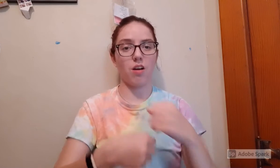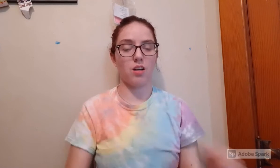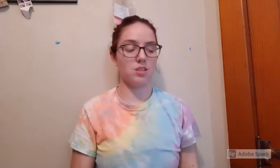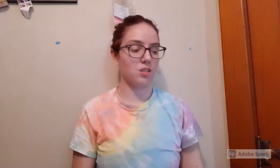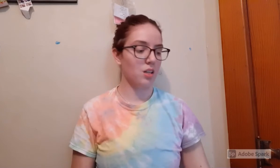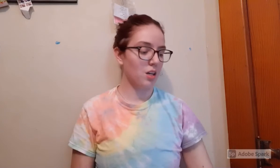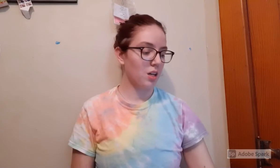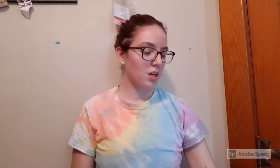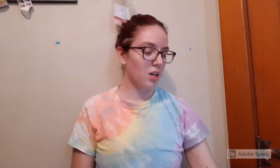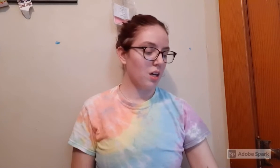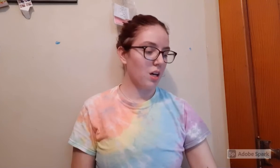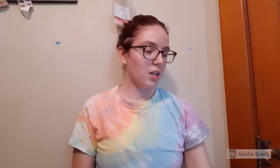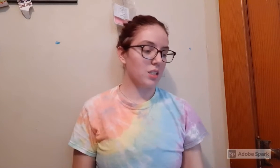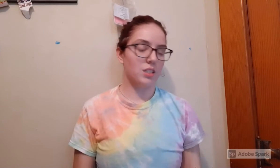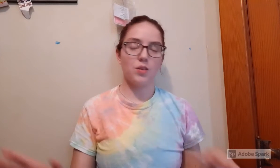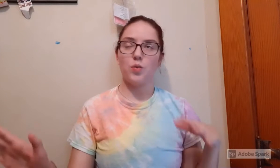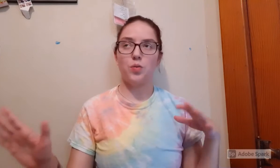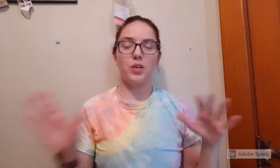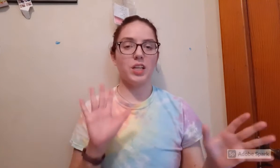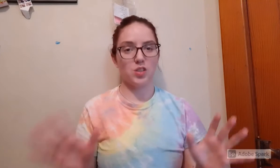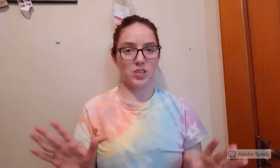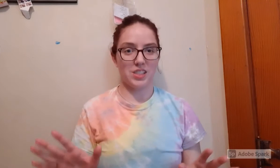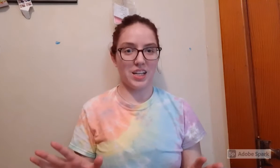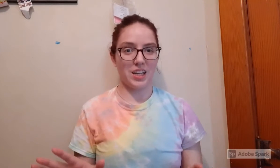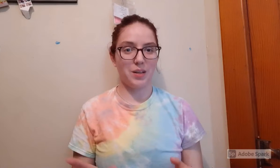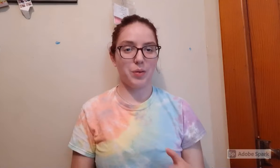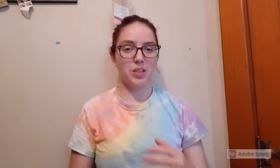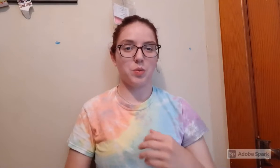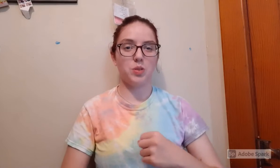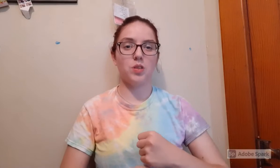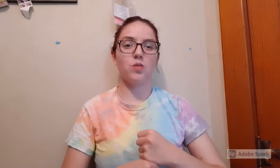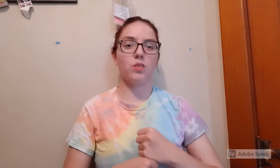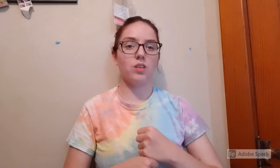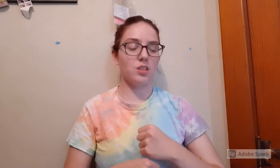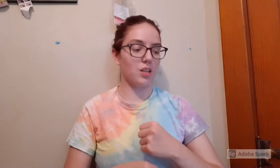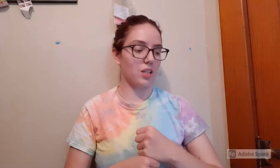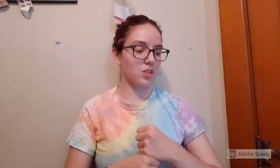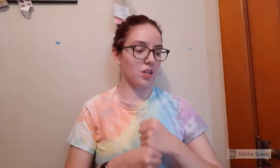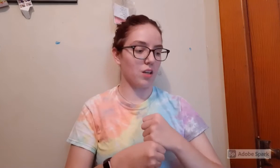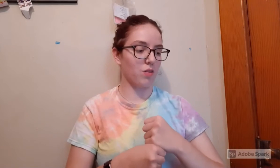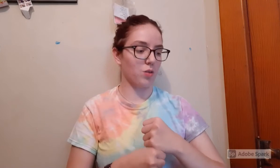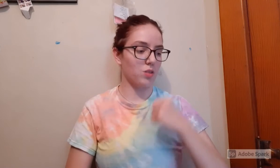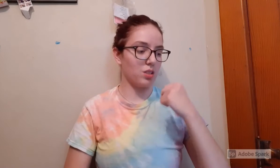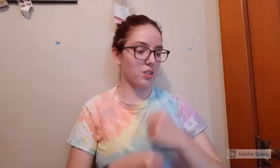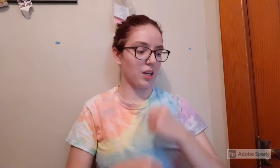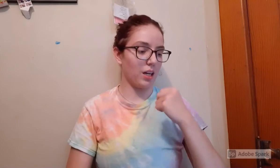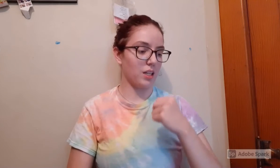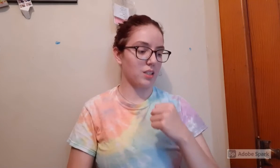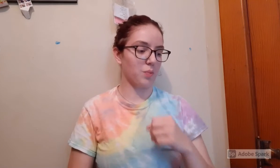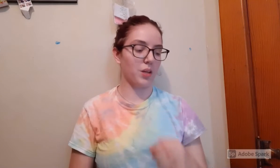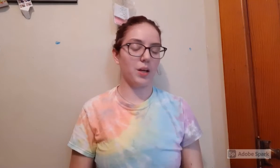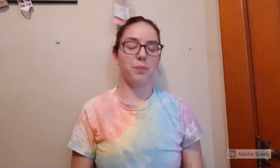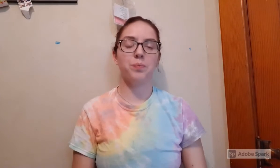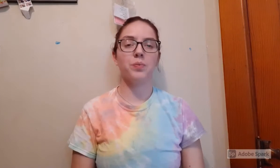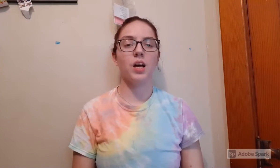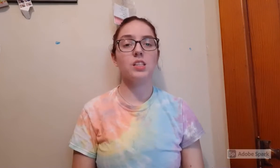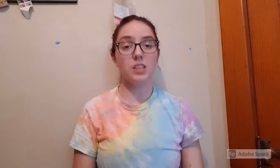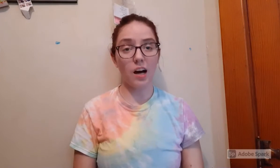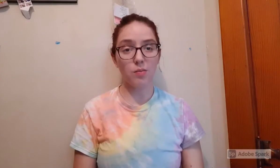lacrosse. It's really interesting because most of the signs kind of use the stick as something.